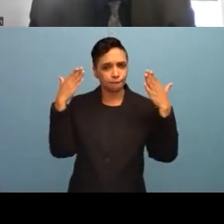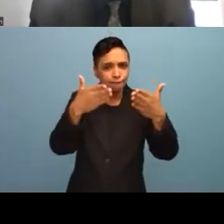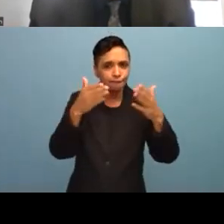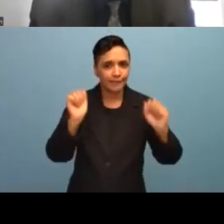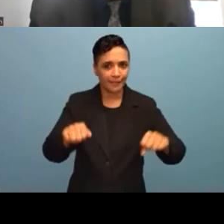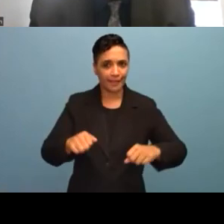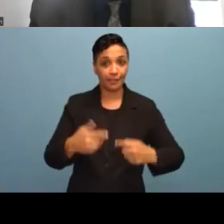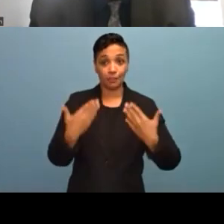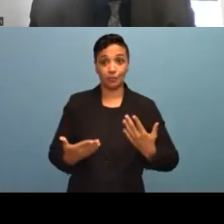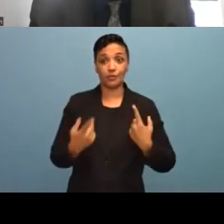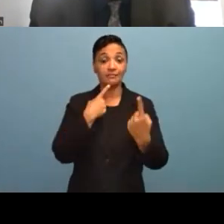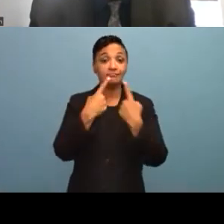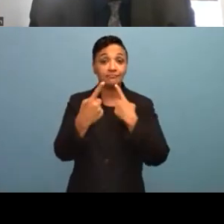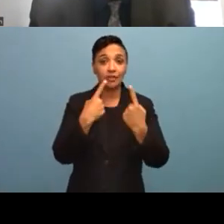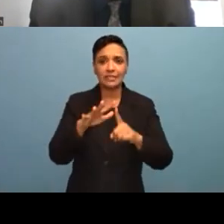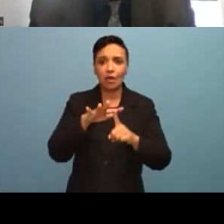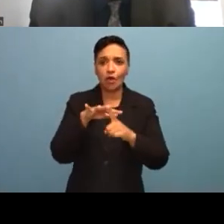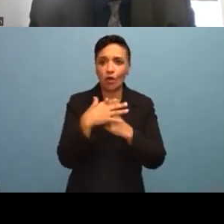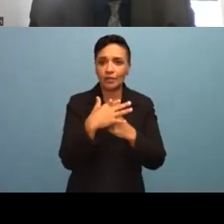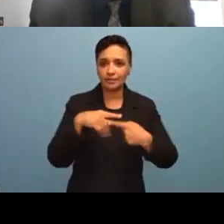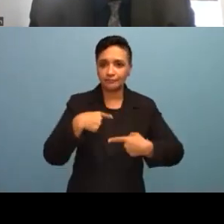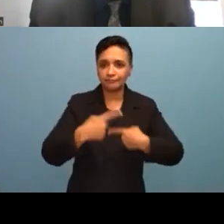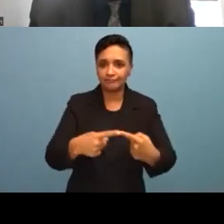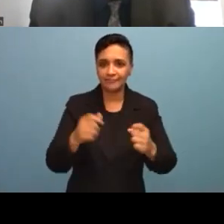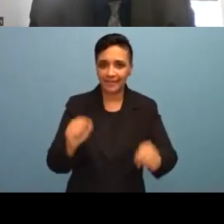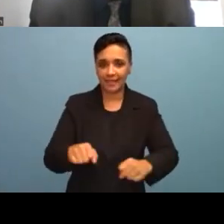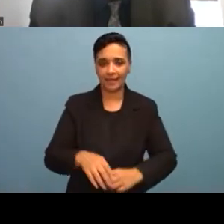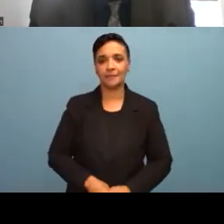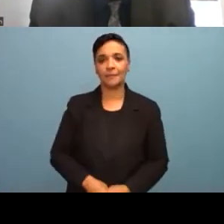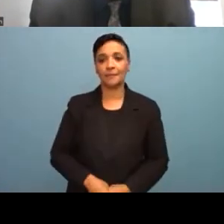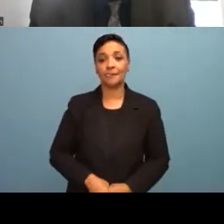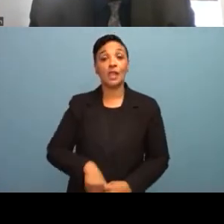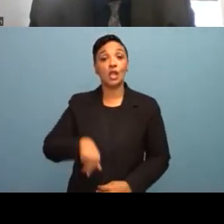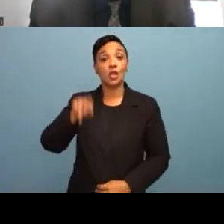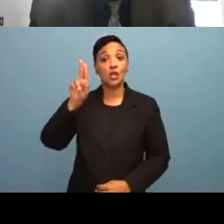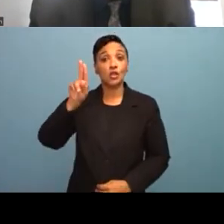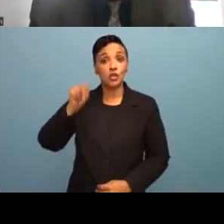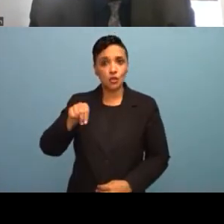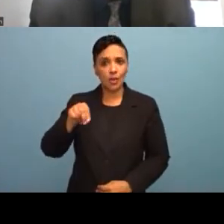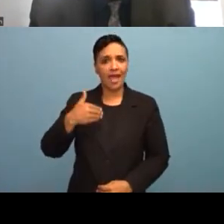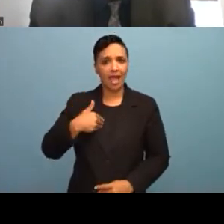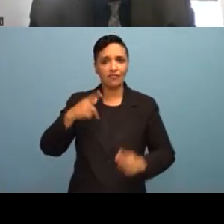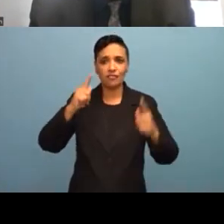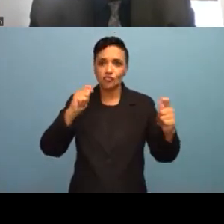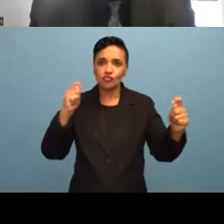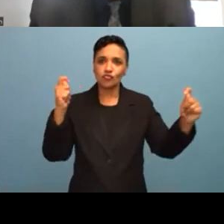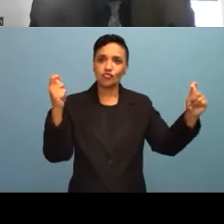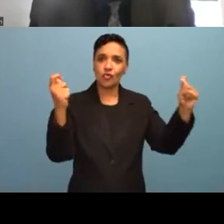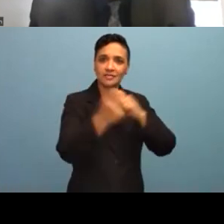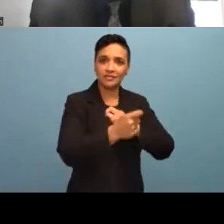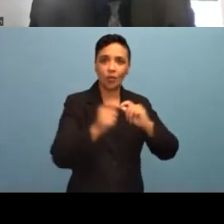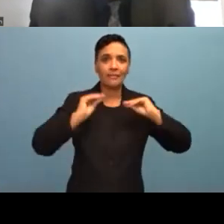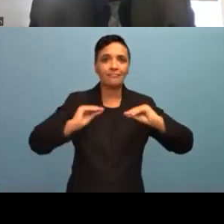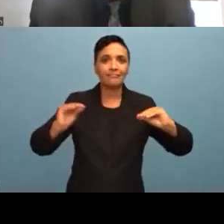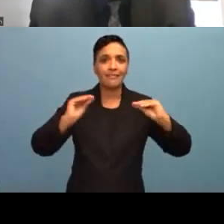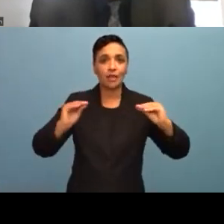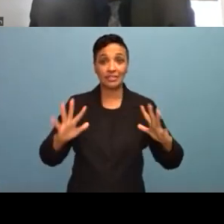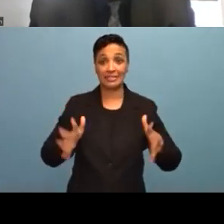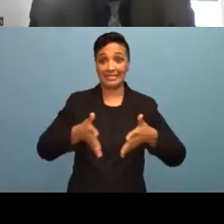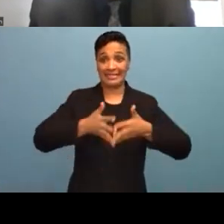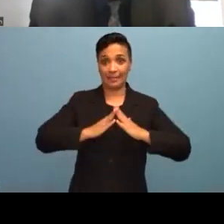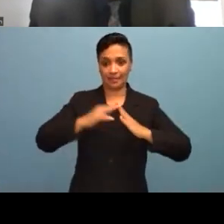today in context, the UN is holding this sort of Transforming Education Summit later this year.